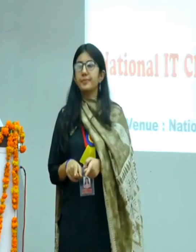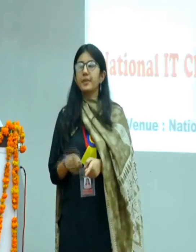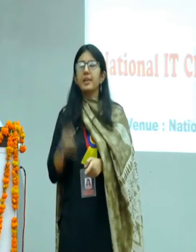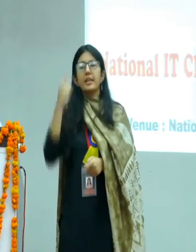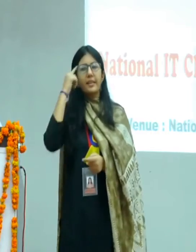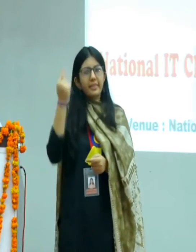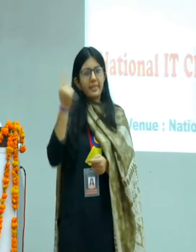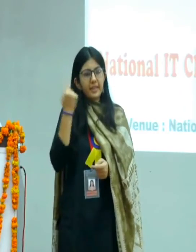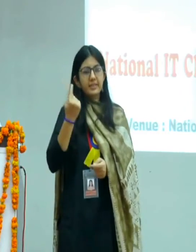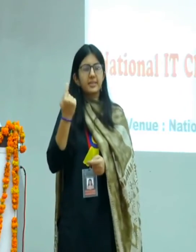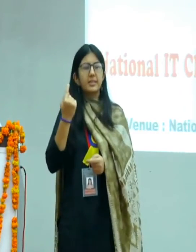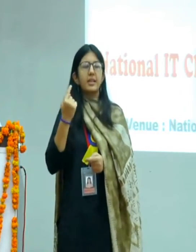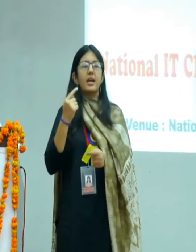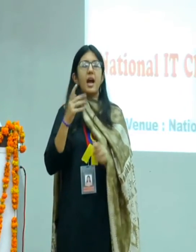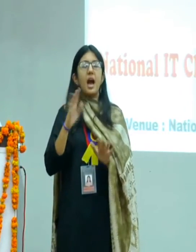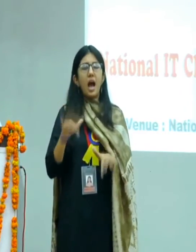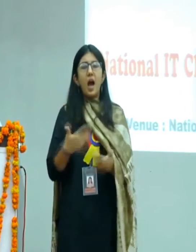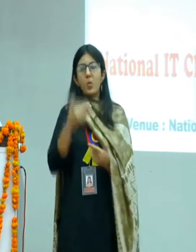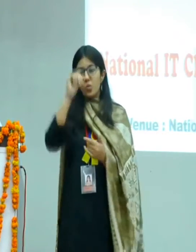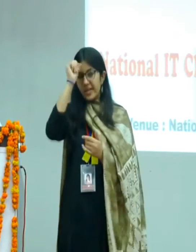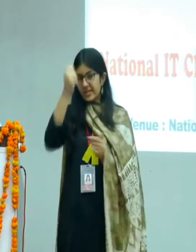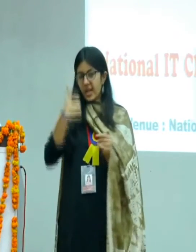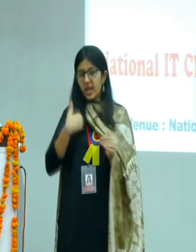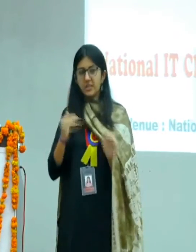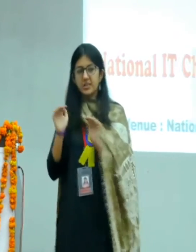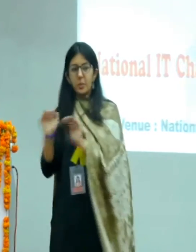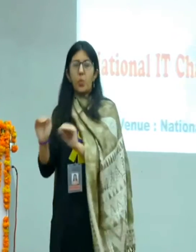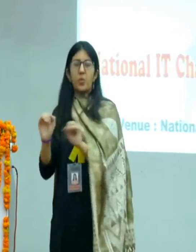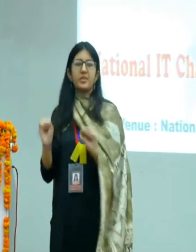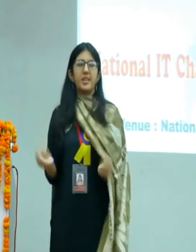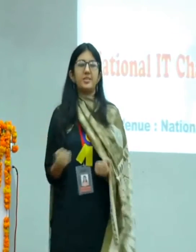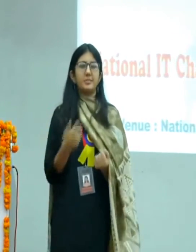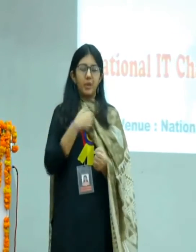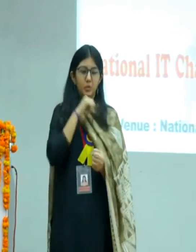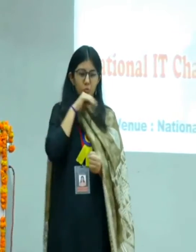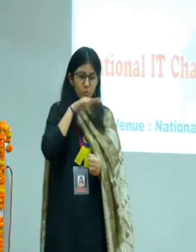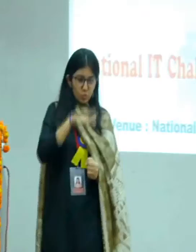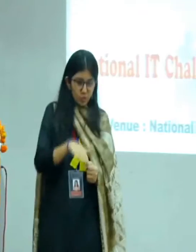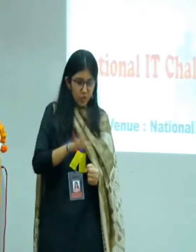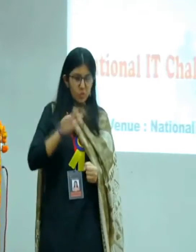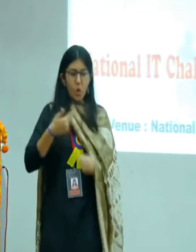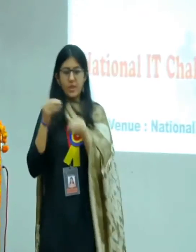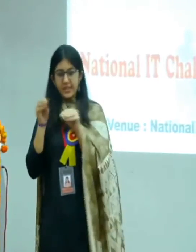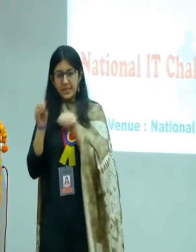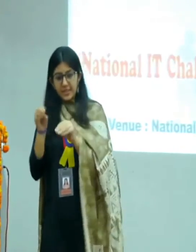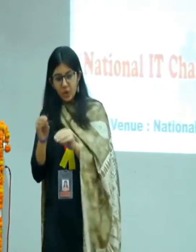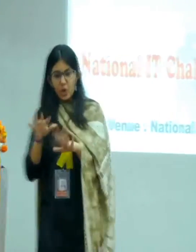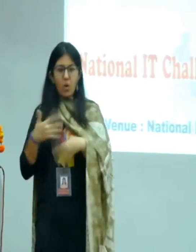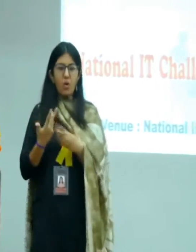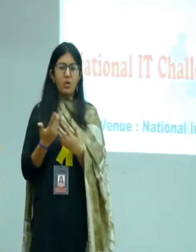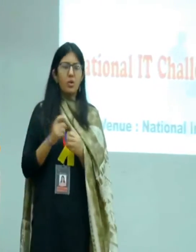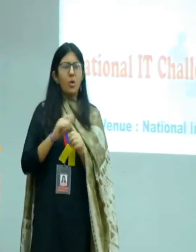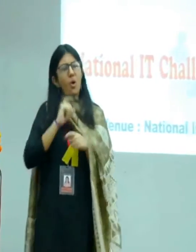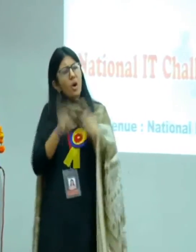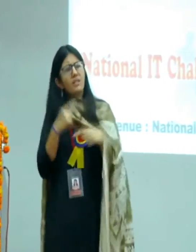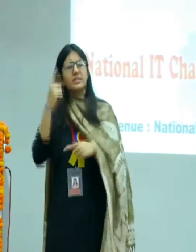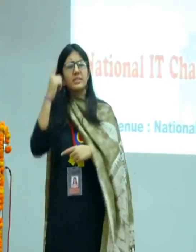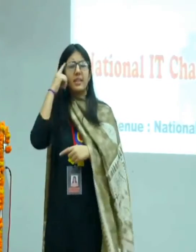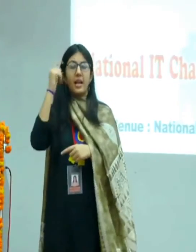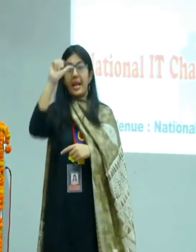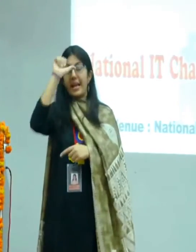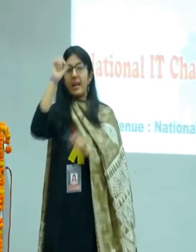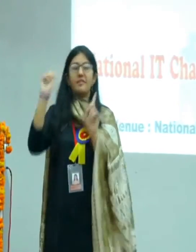think to contribute our nation. As a student, as a lecturer, whatever work we do, we should always keep nation